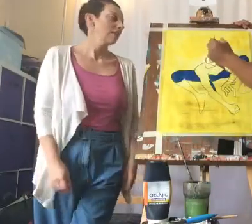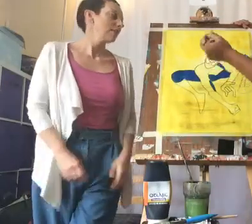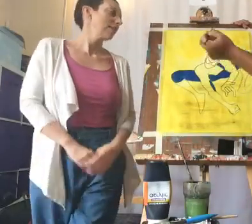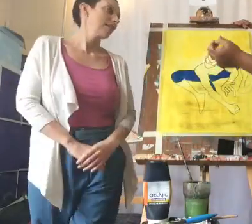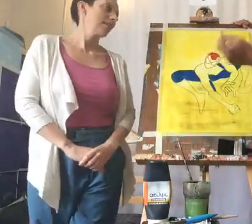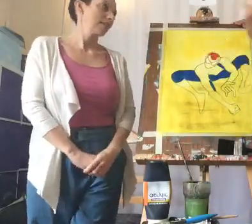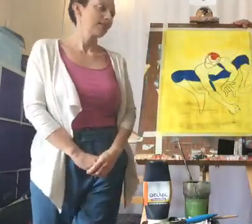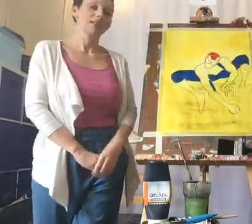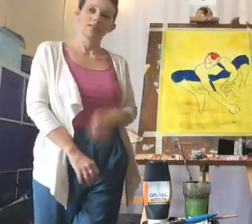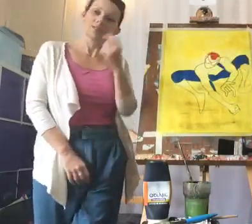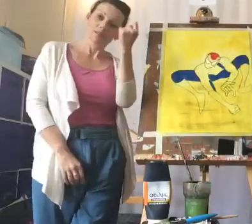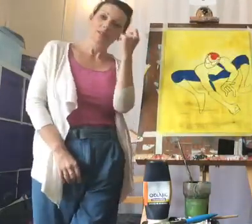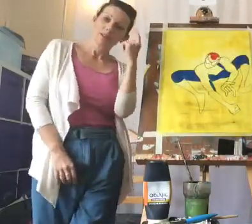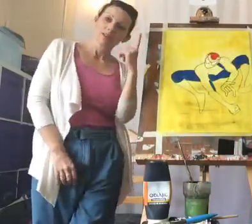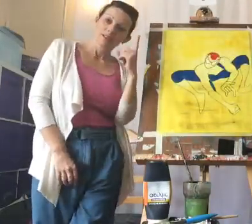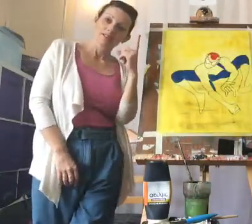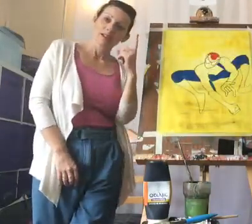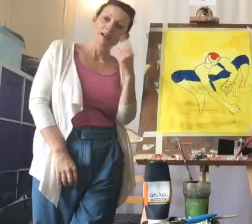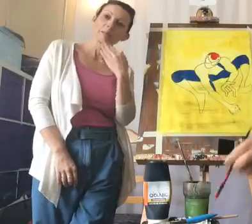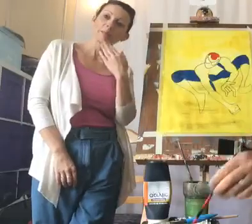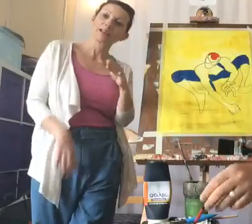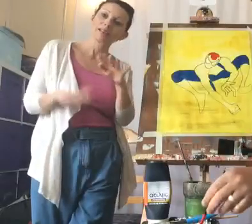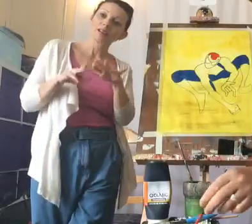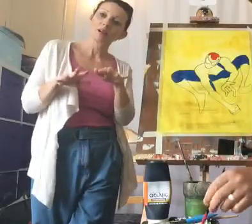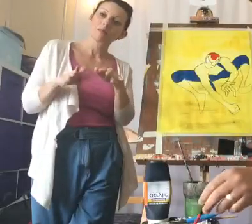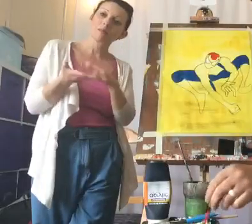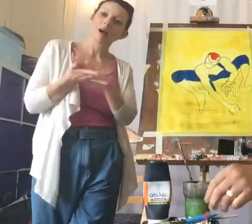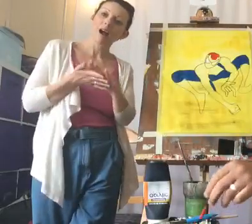If you got that joke, please type ha ha ha ha ha.